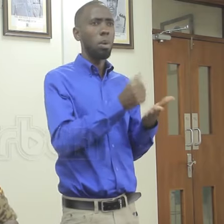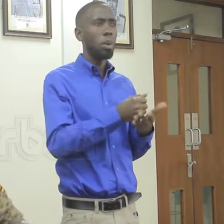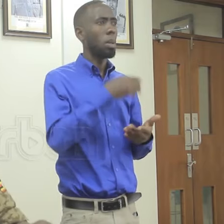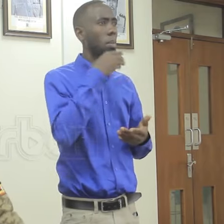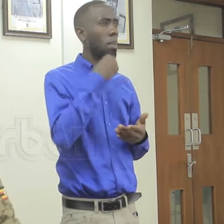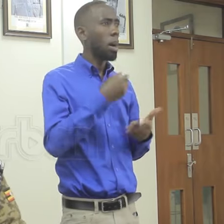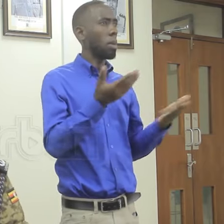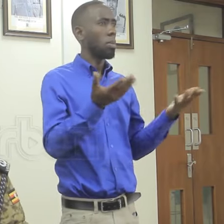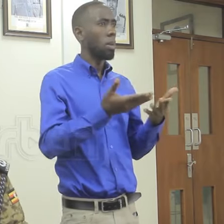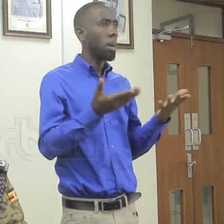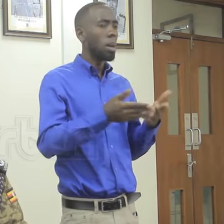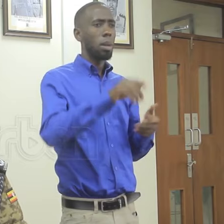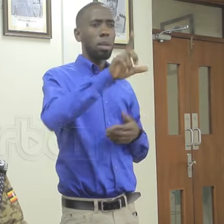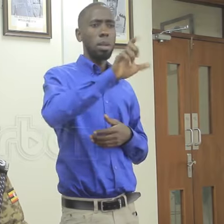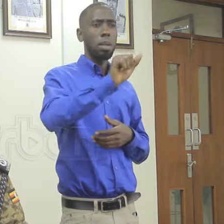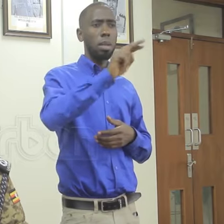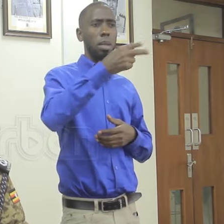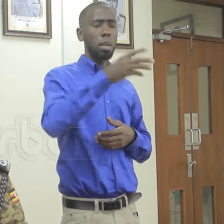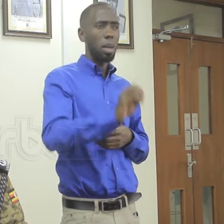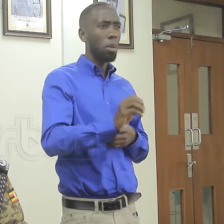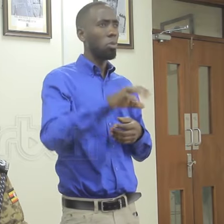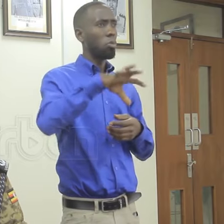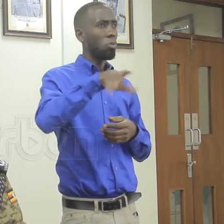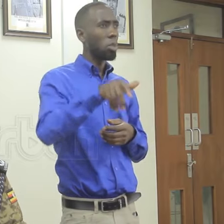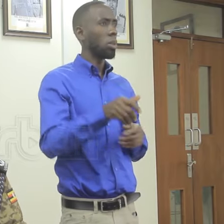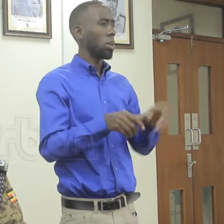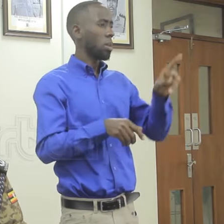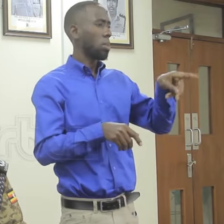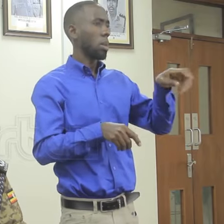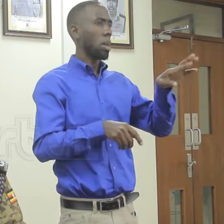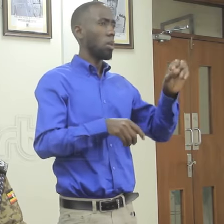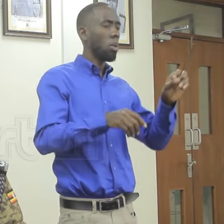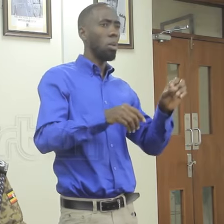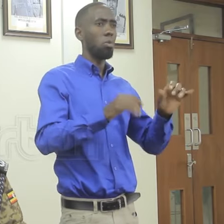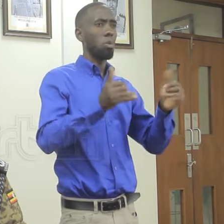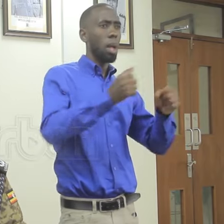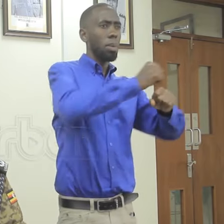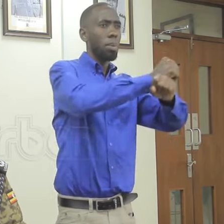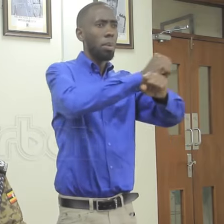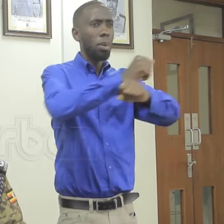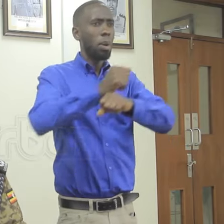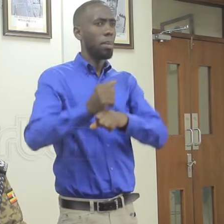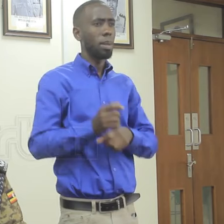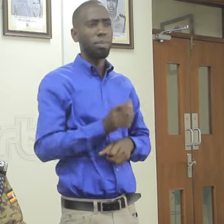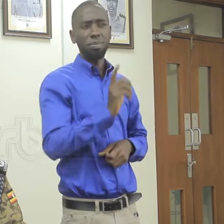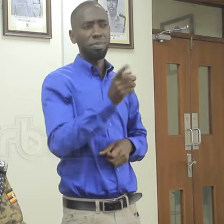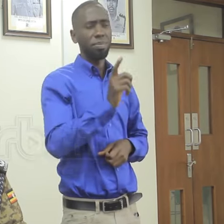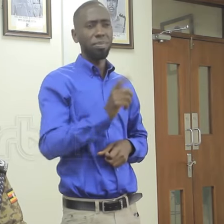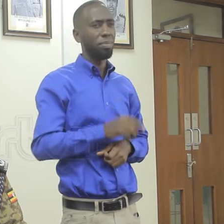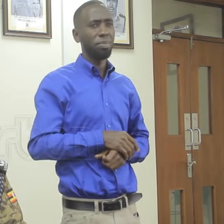comes from Lango sub-region, the PRO is shielding him, things like that. But those are very